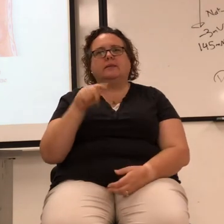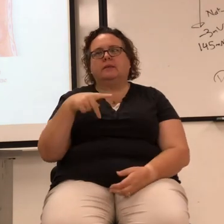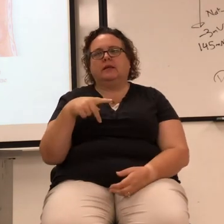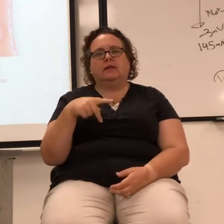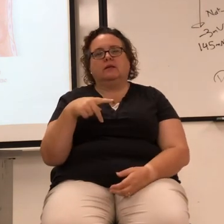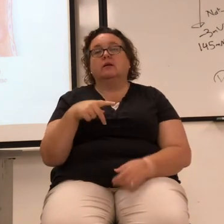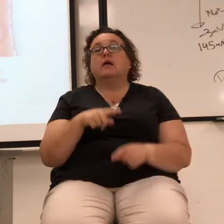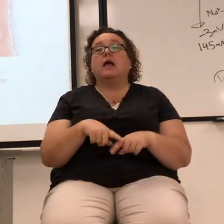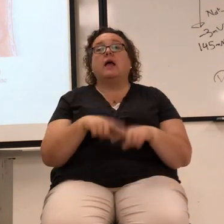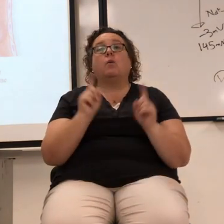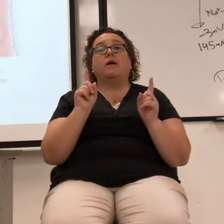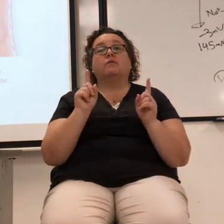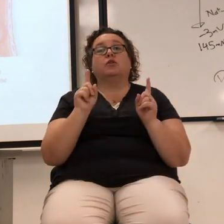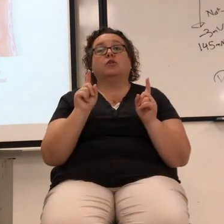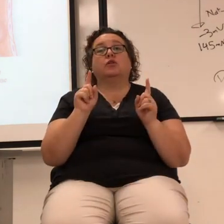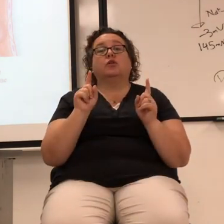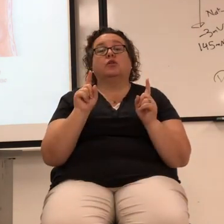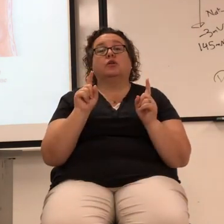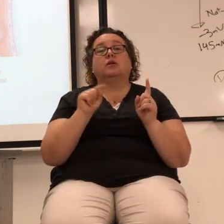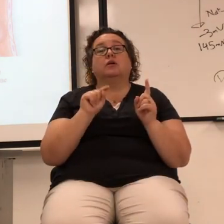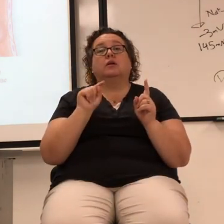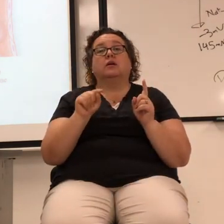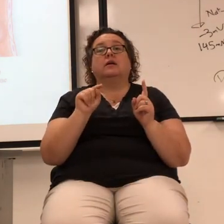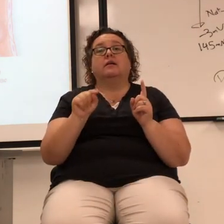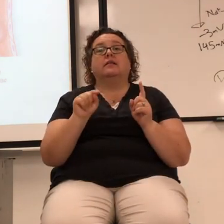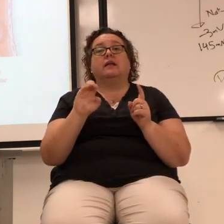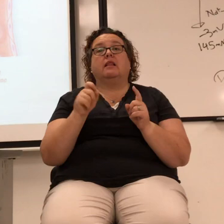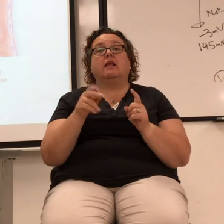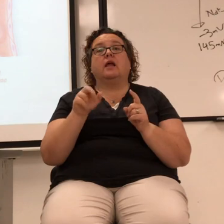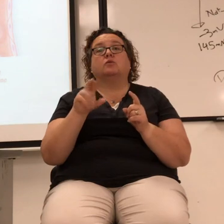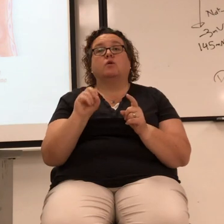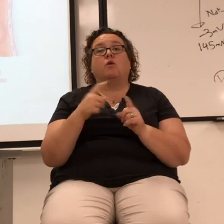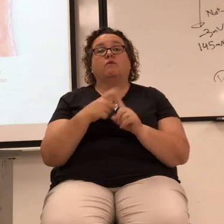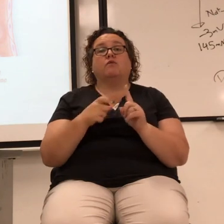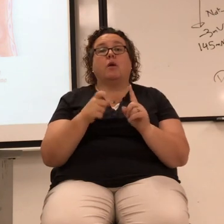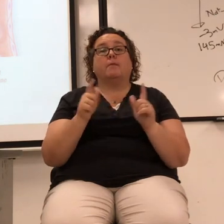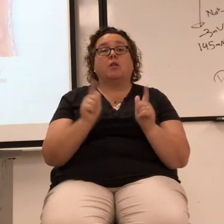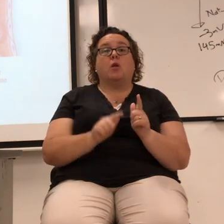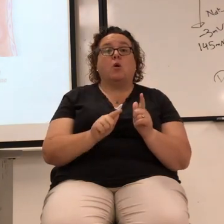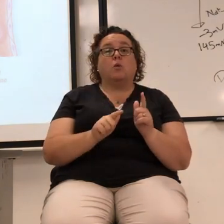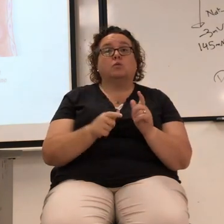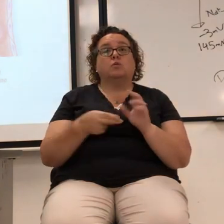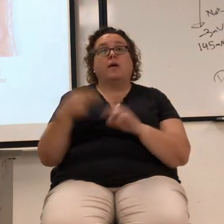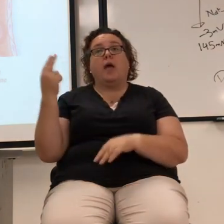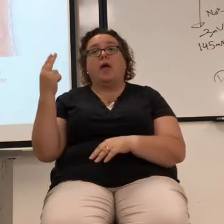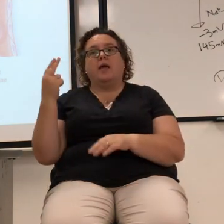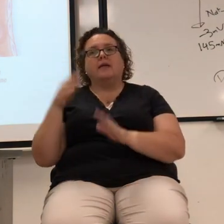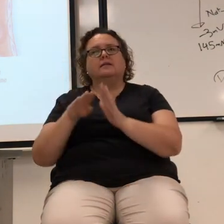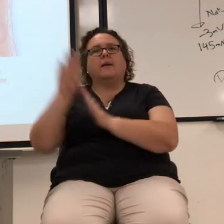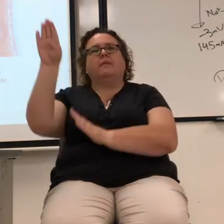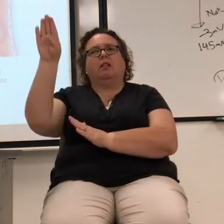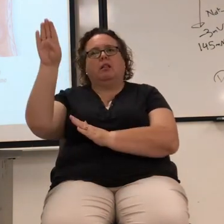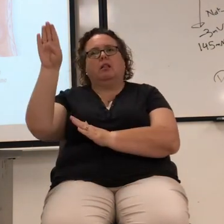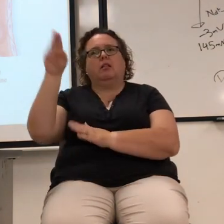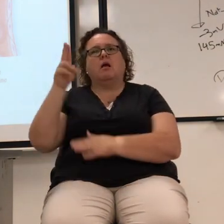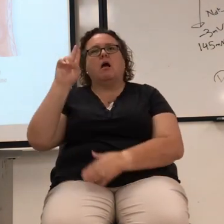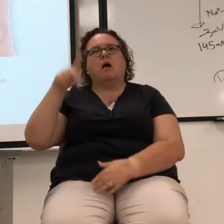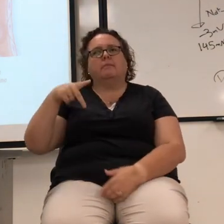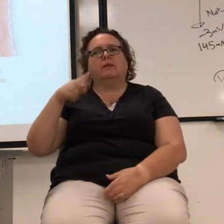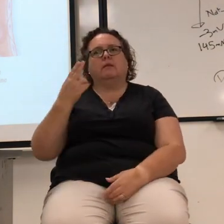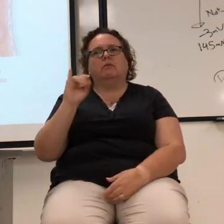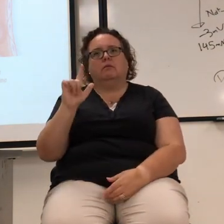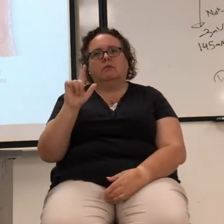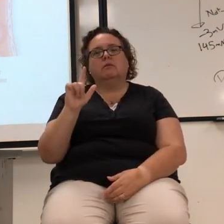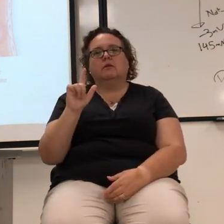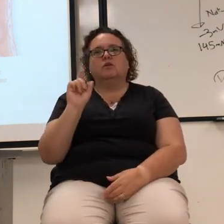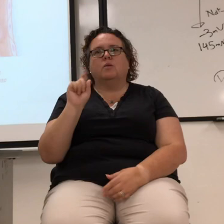However, on this side, the electrochemical gradient to go from low to high, it's uphill, okay? It's, you